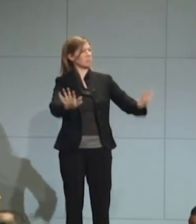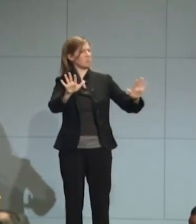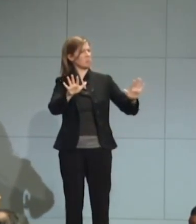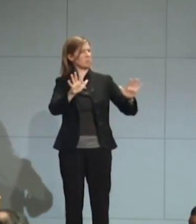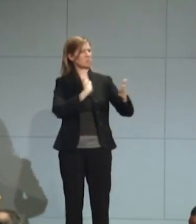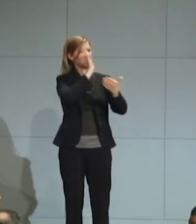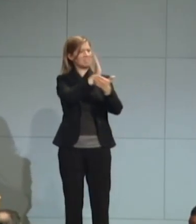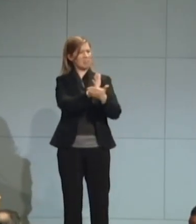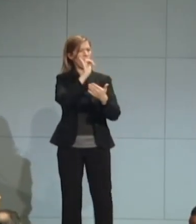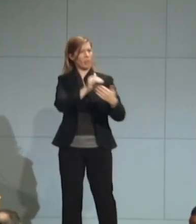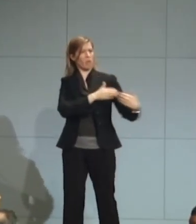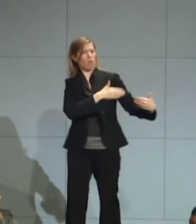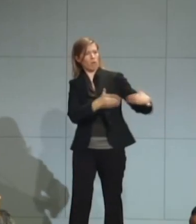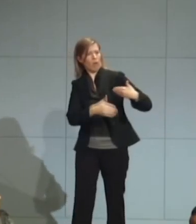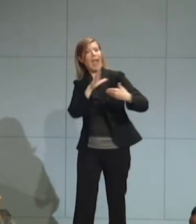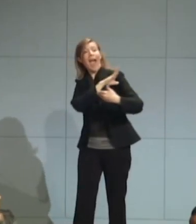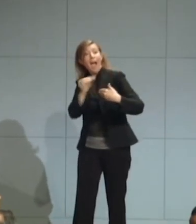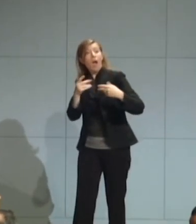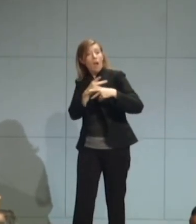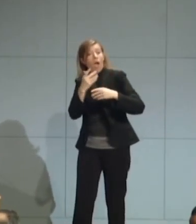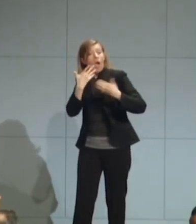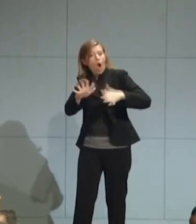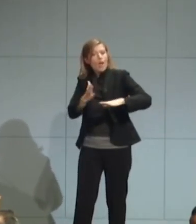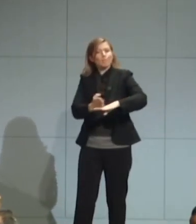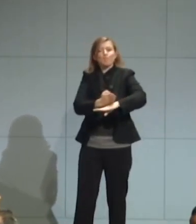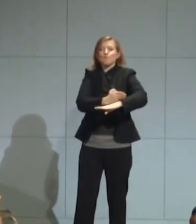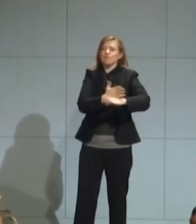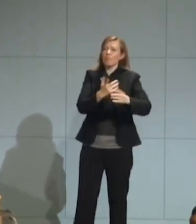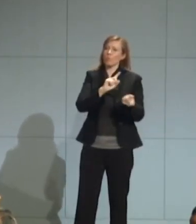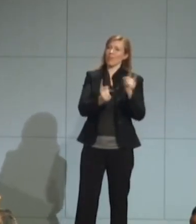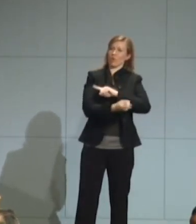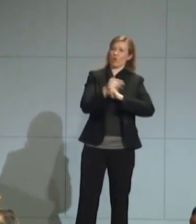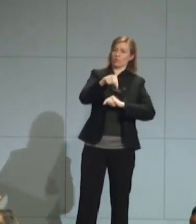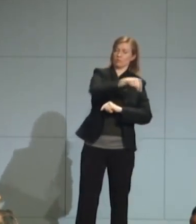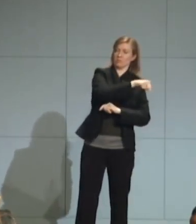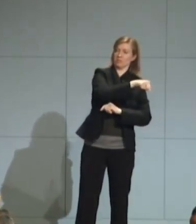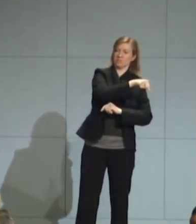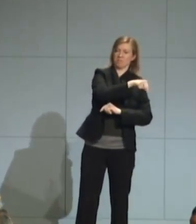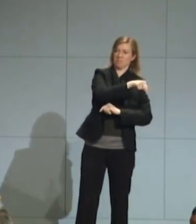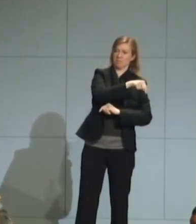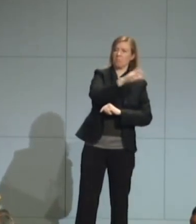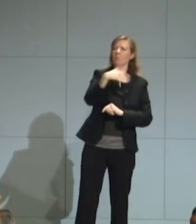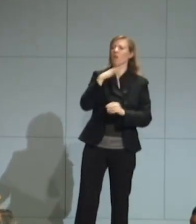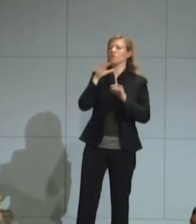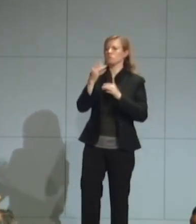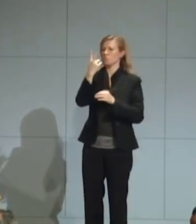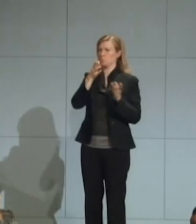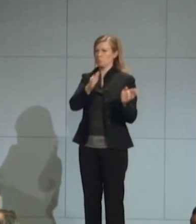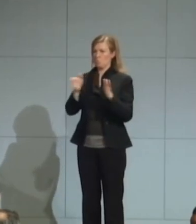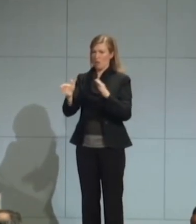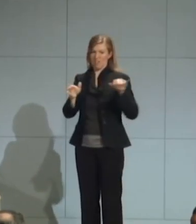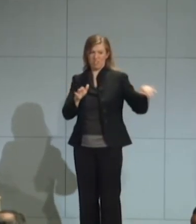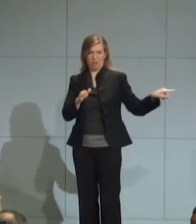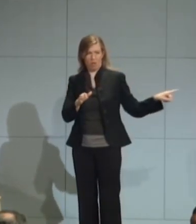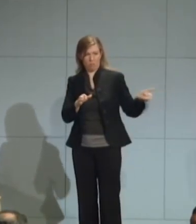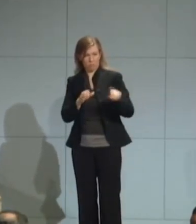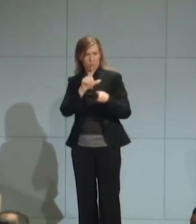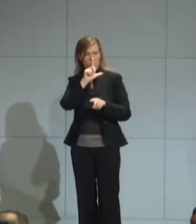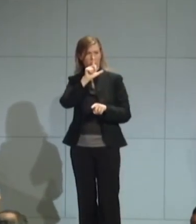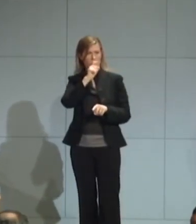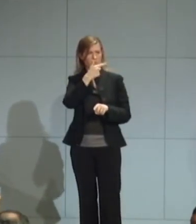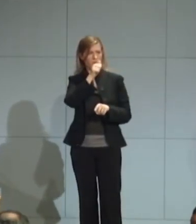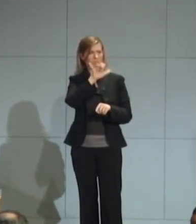country is a person of color does not tell you much about the rest of that 90 million, right? Because there are approximately